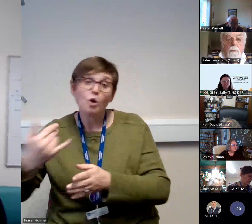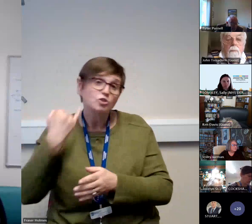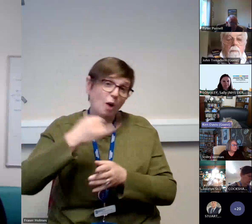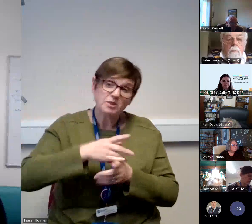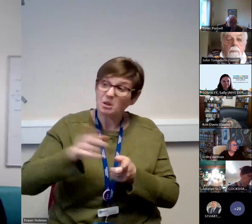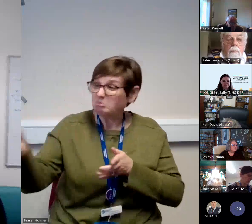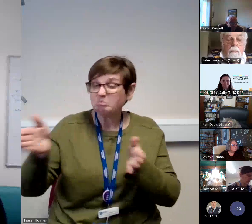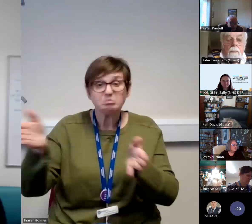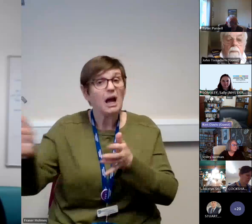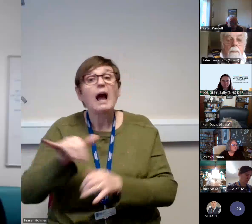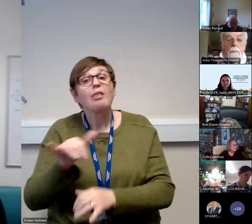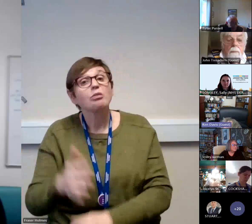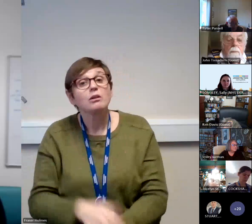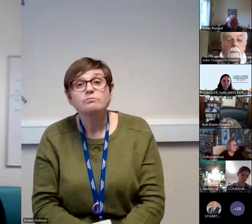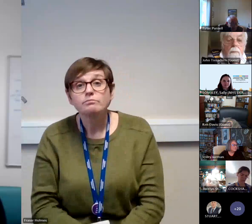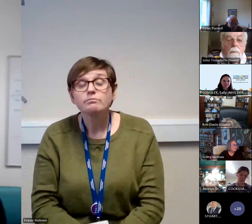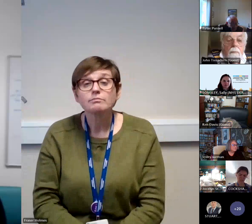direction.